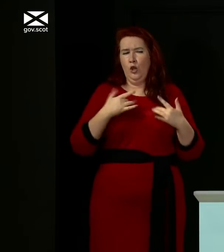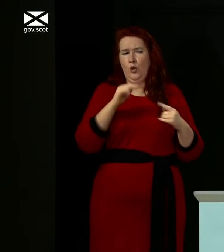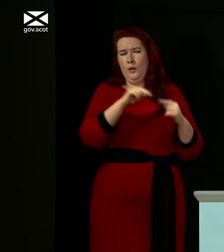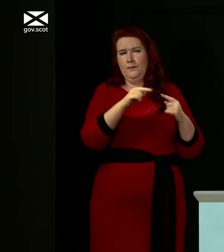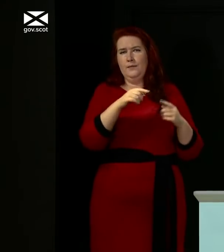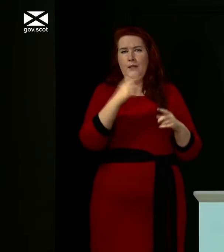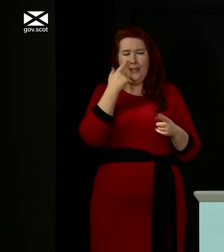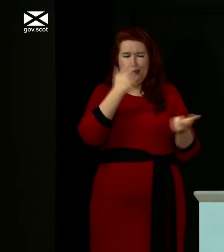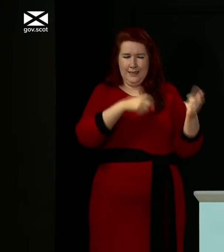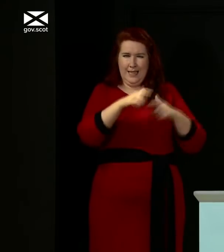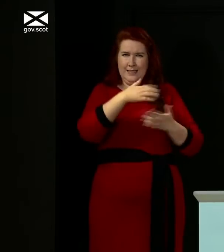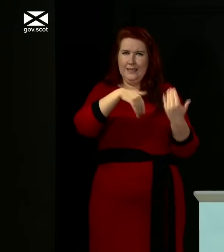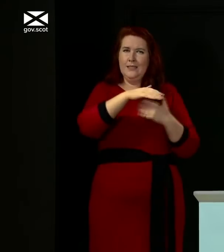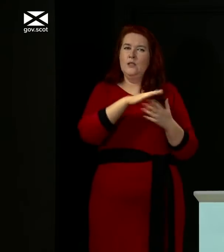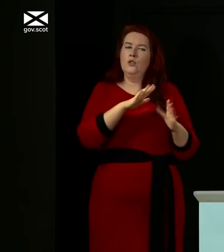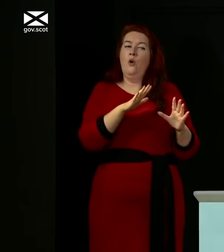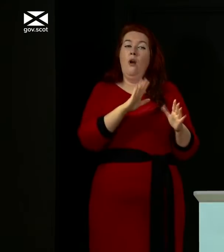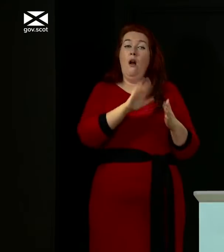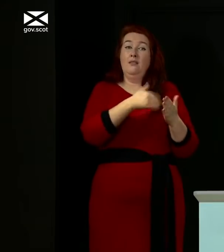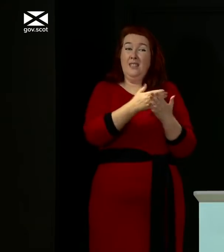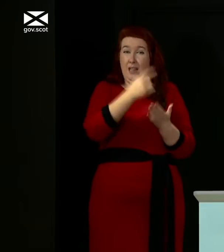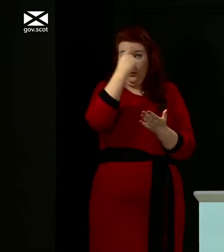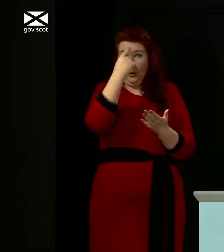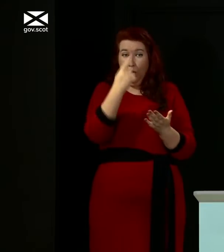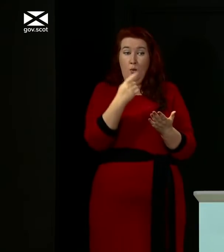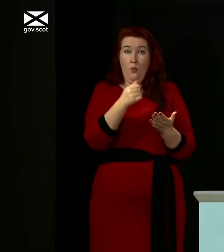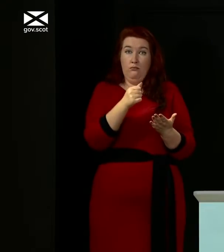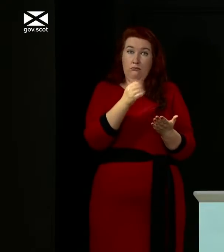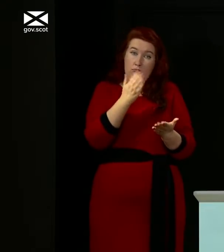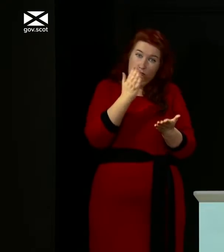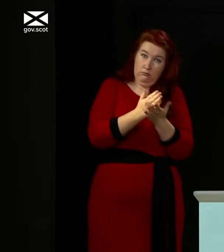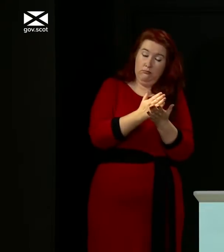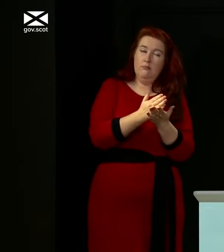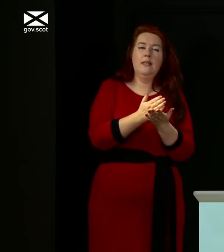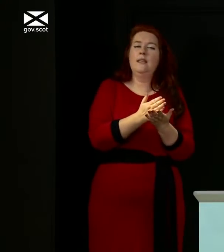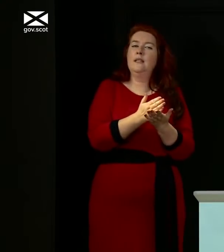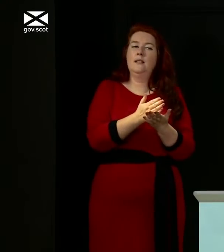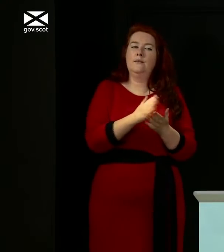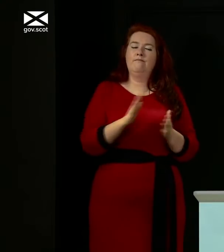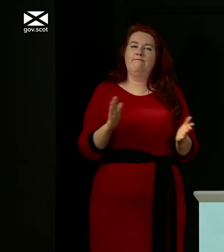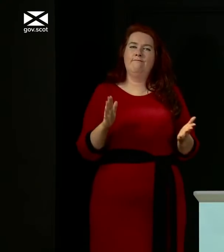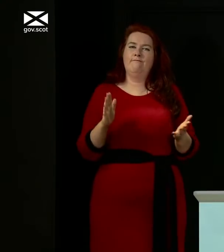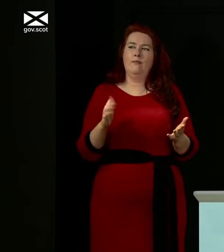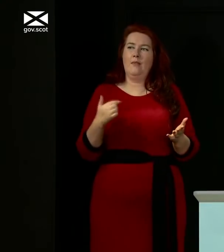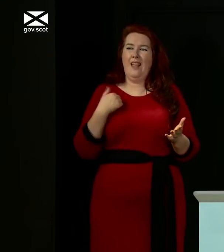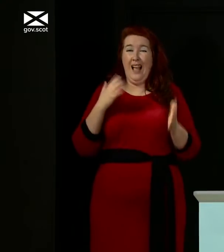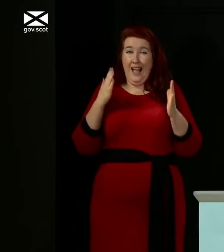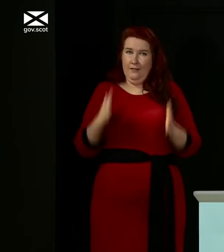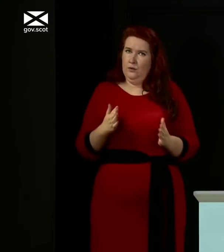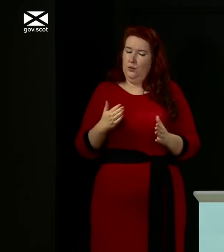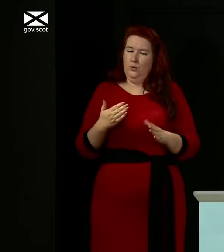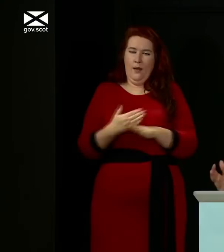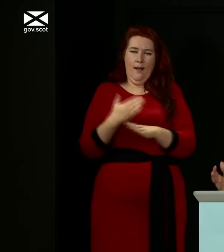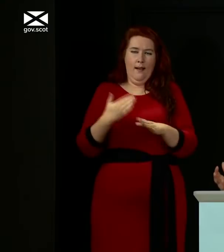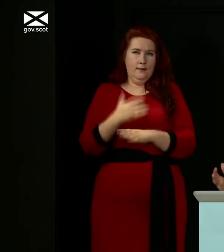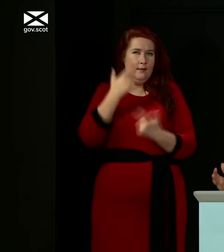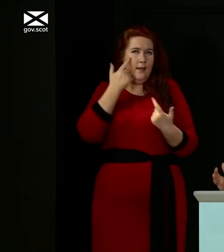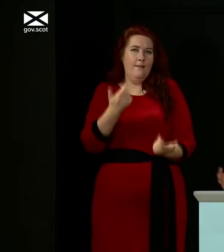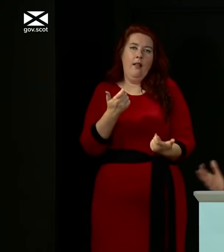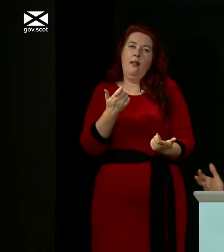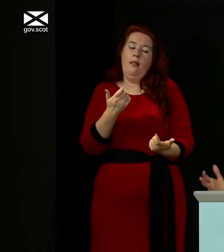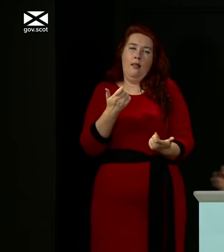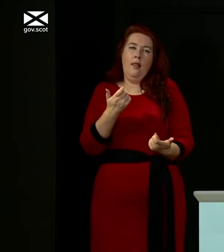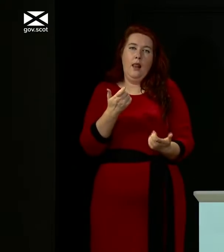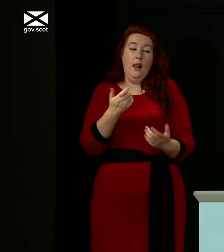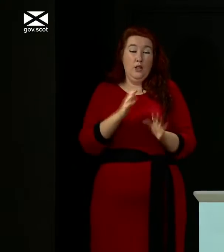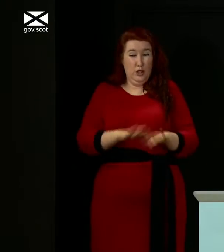scientific community as far as I can tell, but while that uncertainty is there, it would not be me acting on a precautionary basis, which with